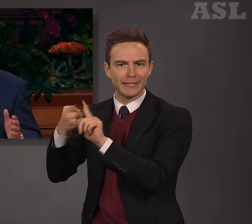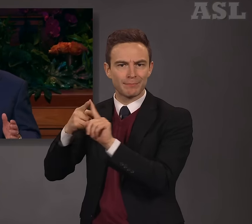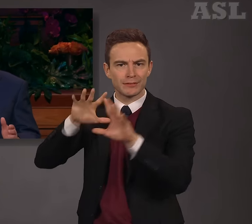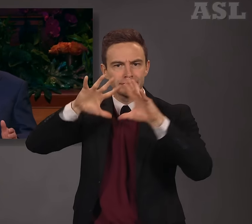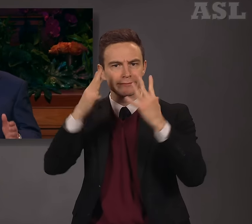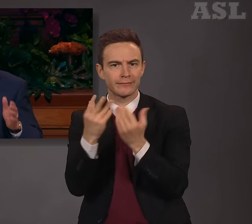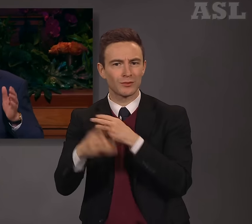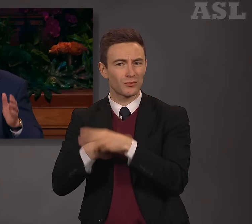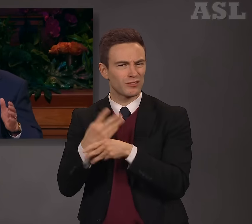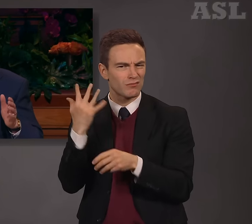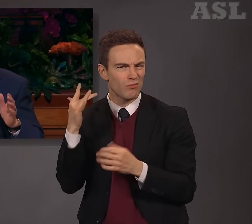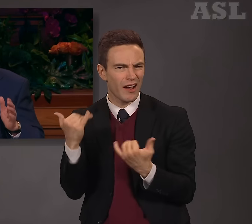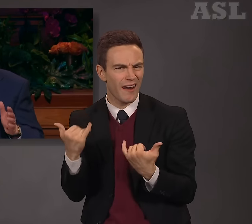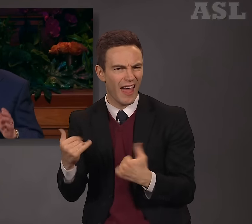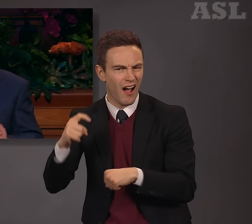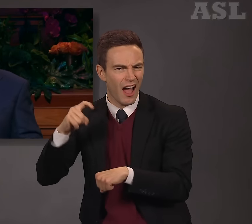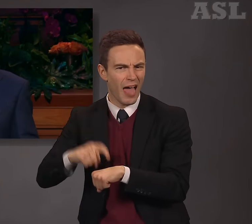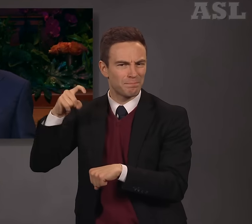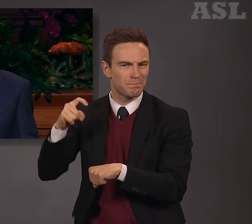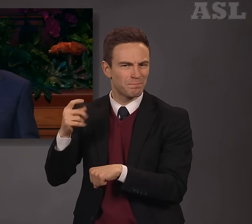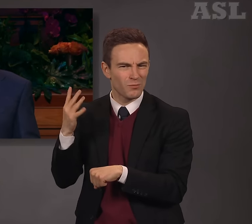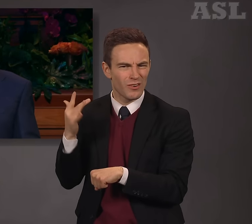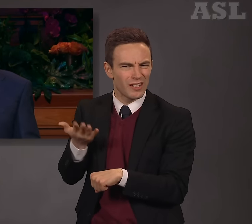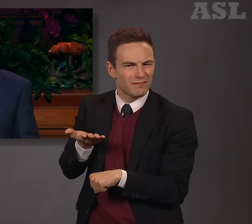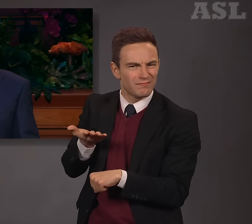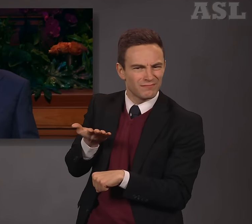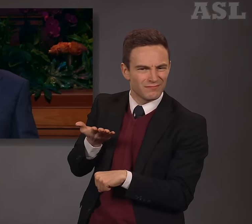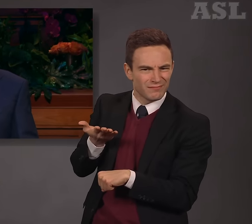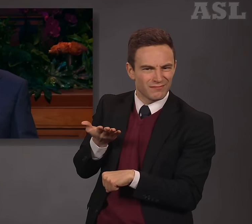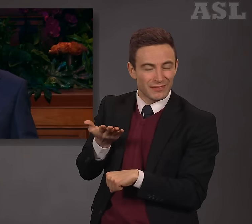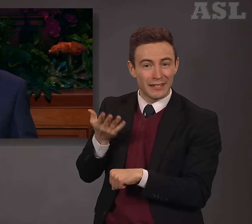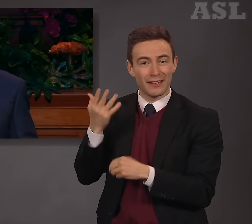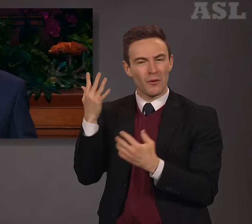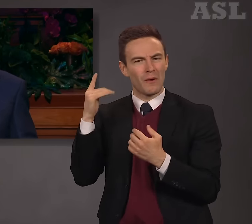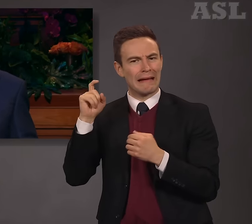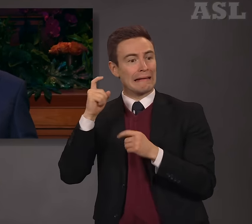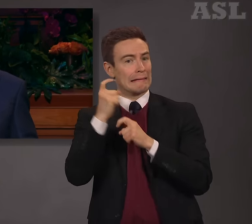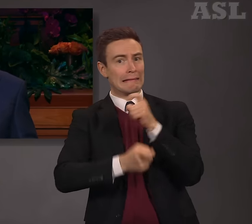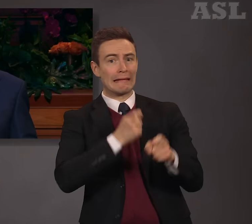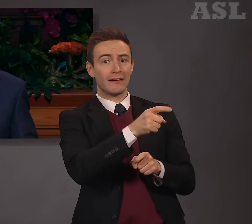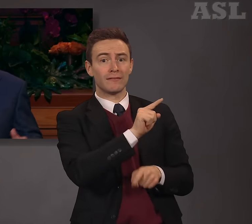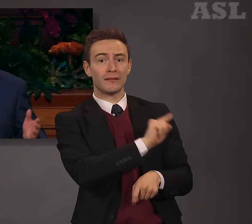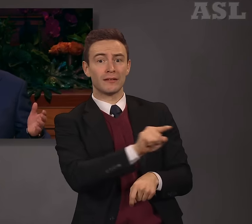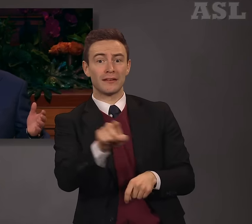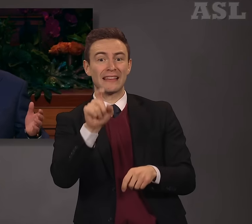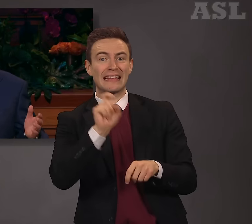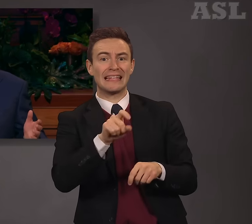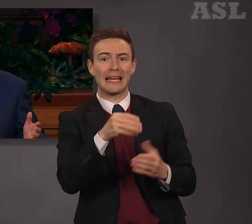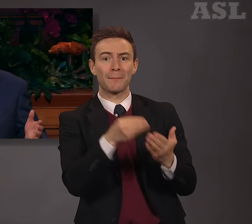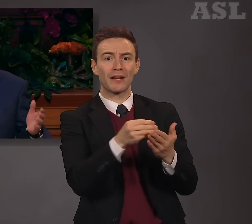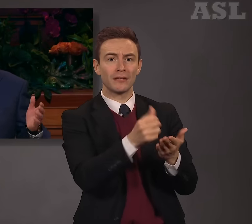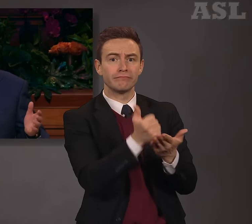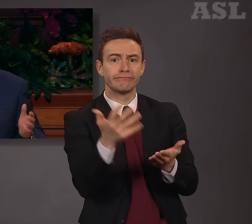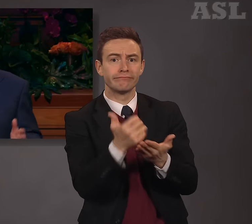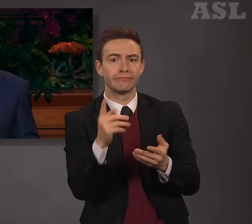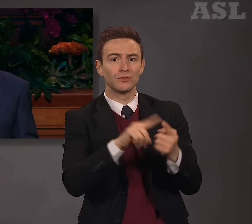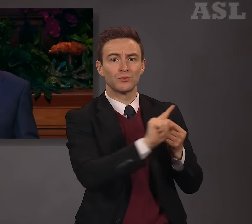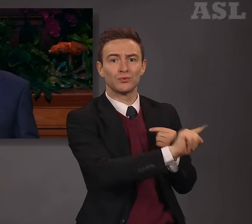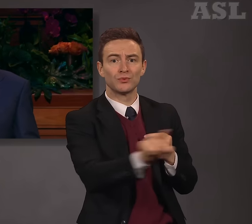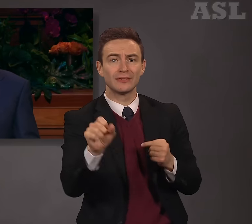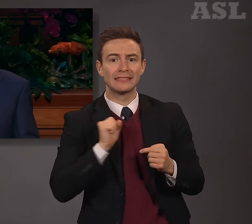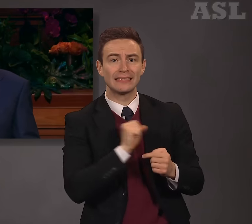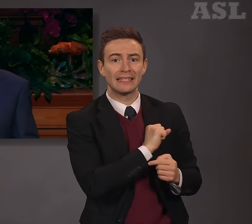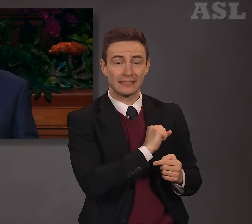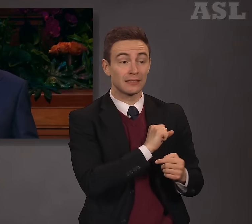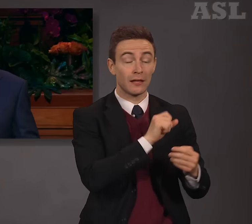Why would he at this specific time give the needed prosperity to his covenant people that through their